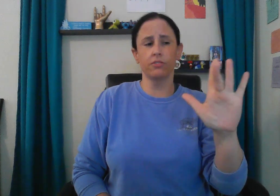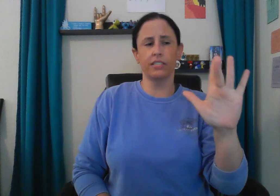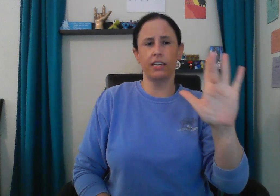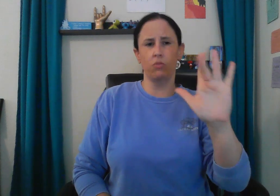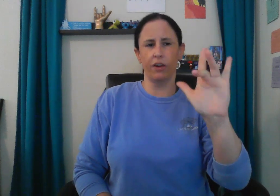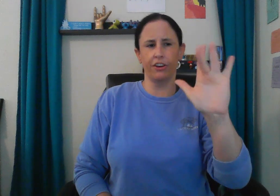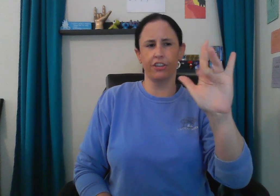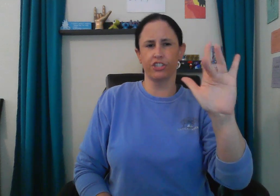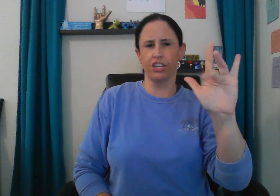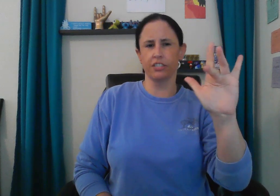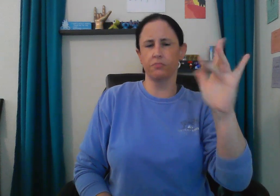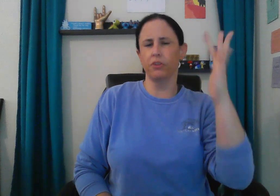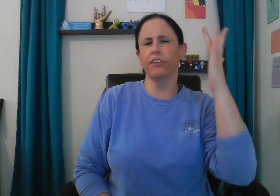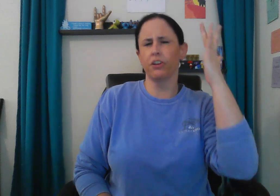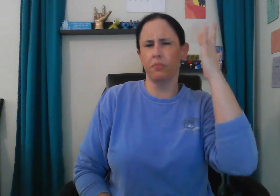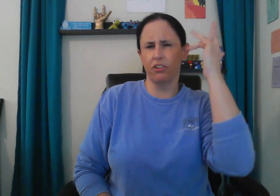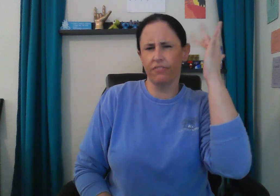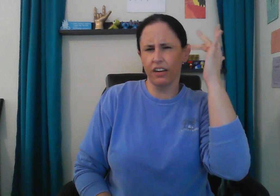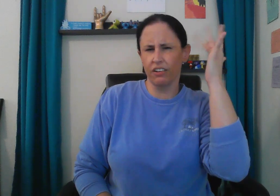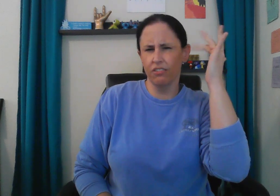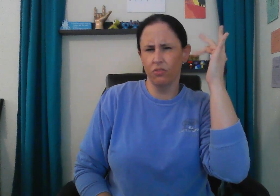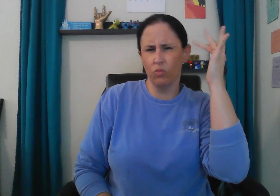see where you're just moving your middle finger. Why.